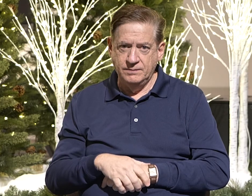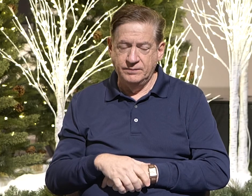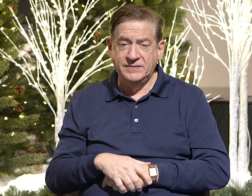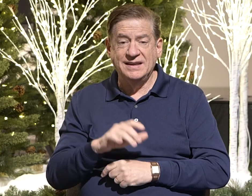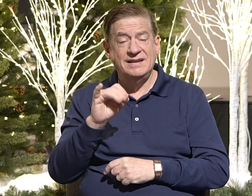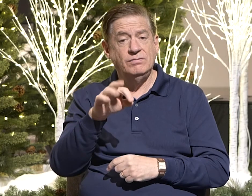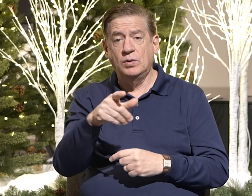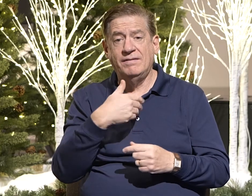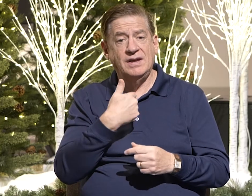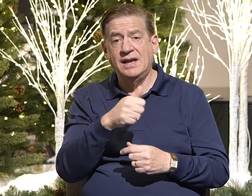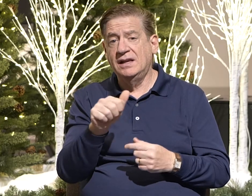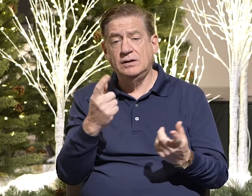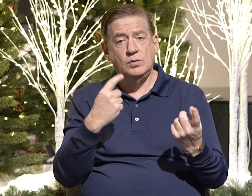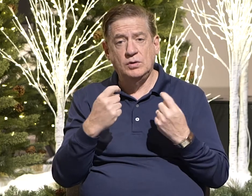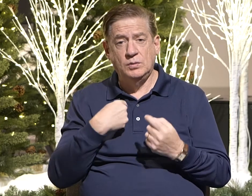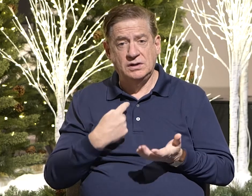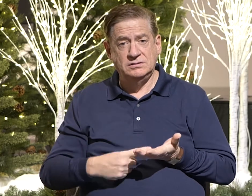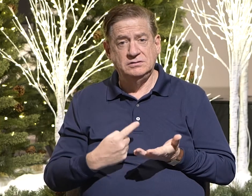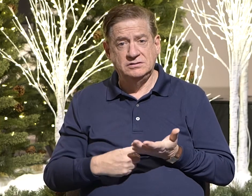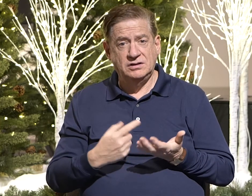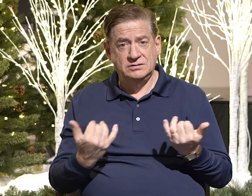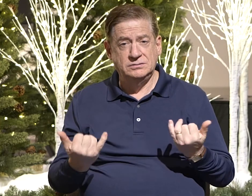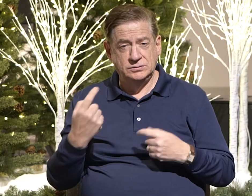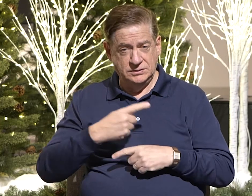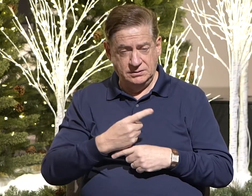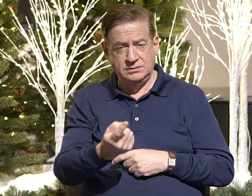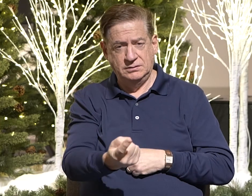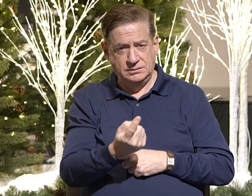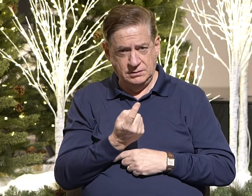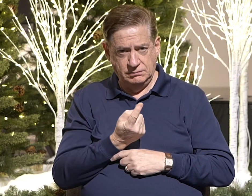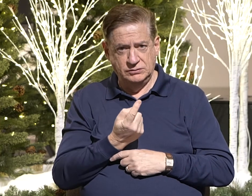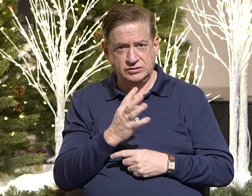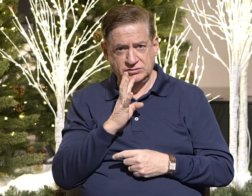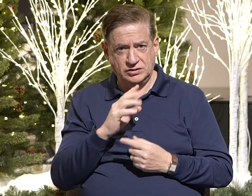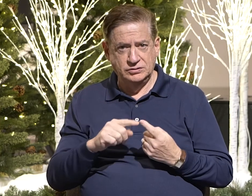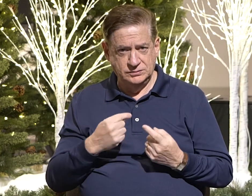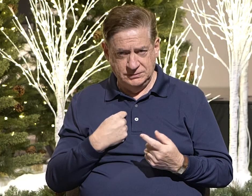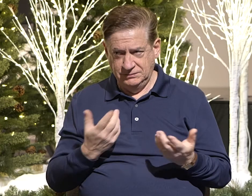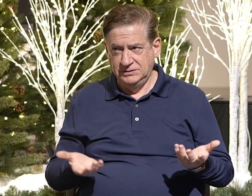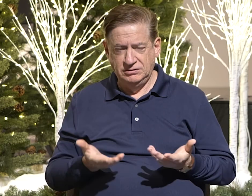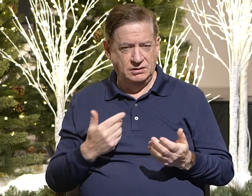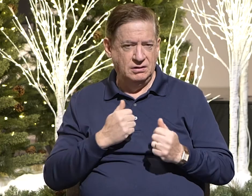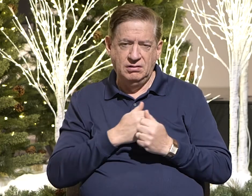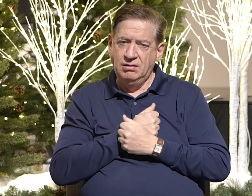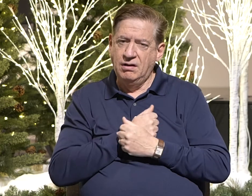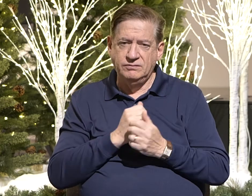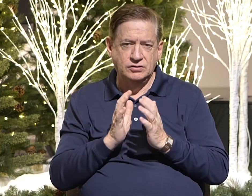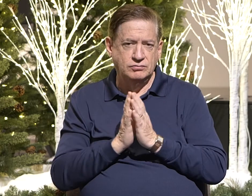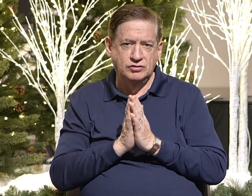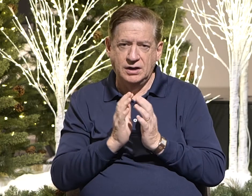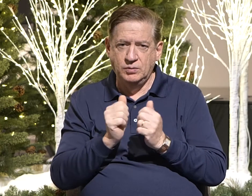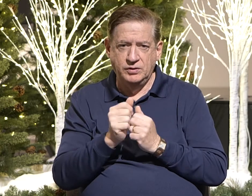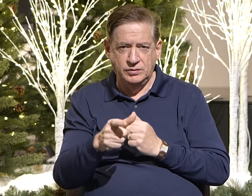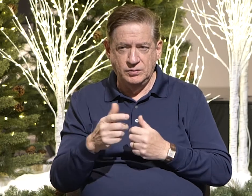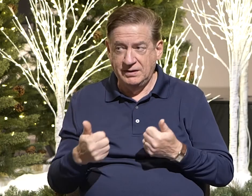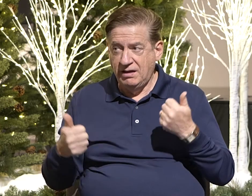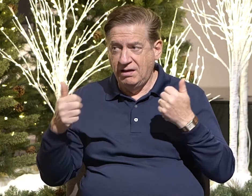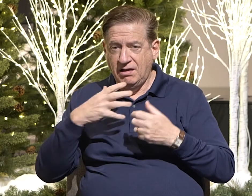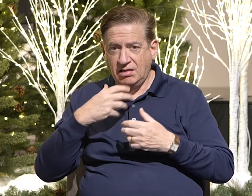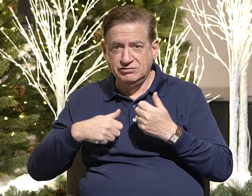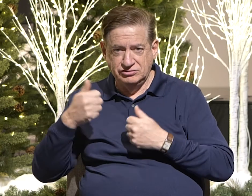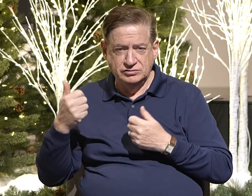If you have any questions about what I talked about today, come talk to me or one of the leaders up here would love to pray with you. But I'm just telling you today is the day.